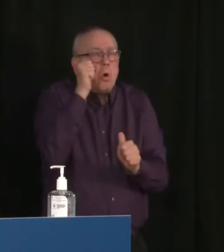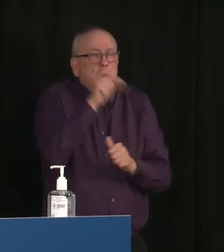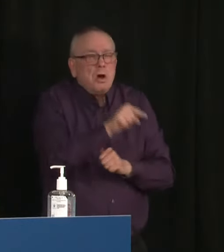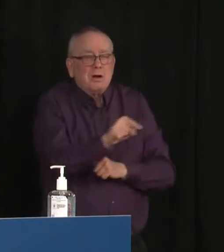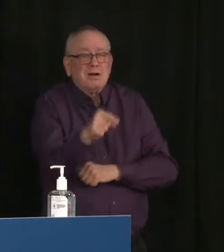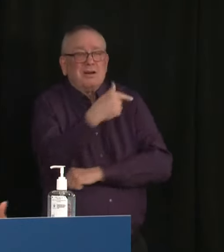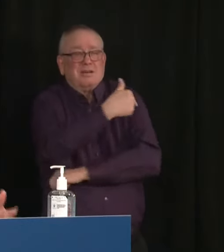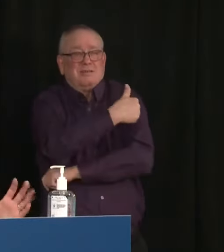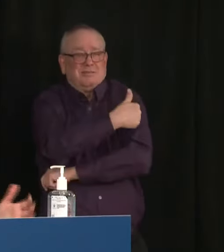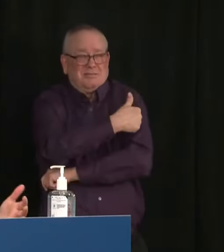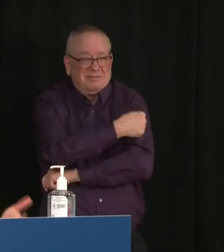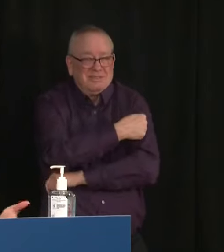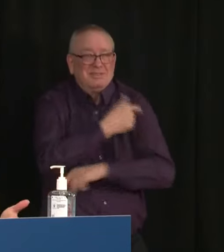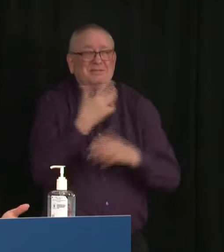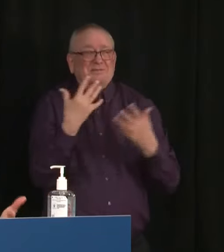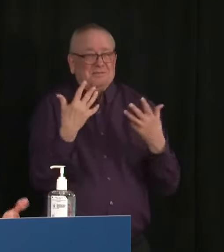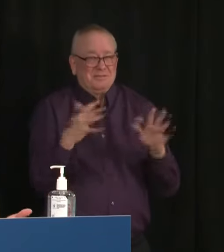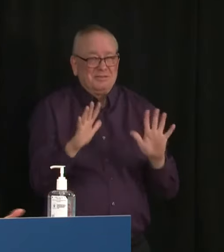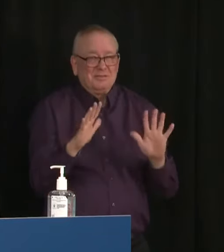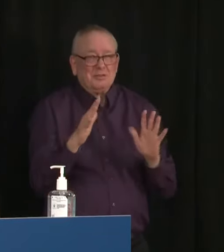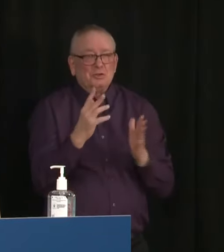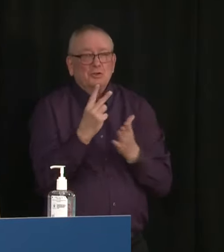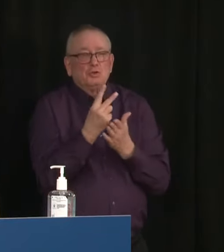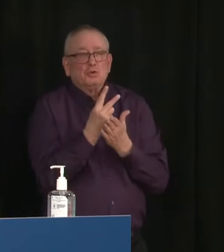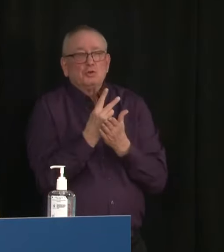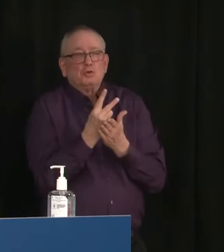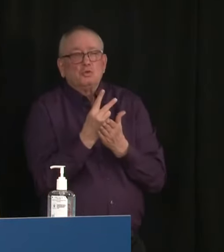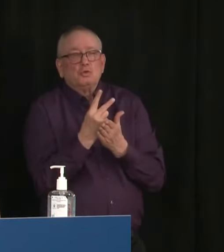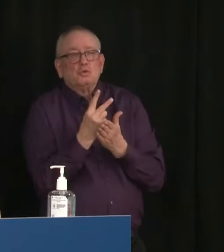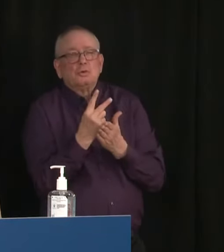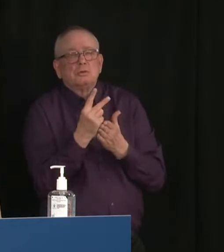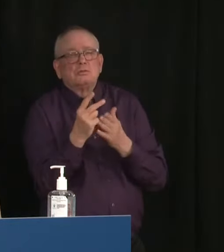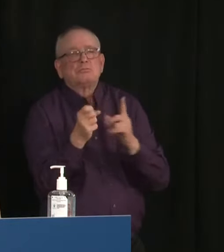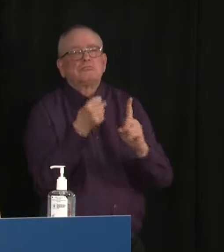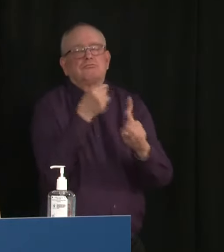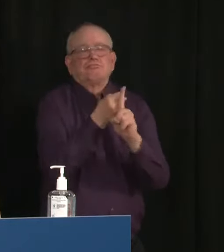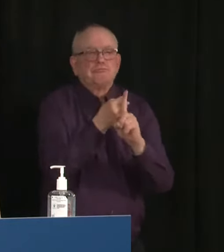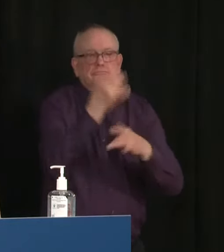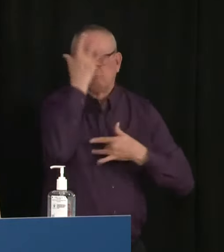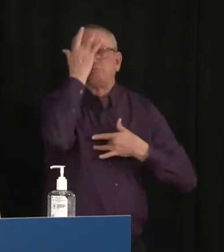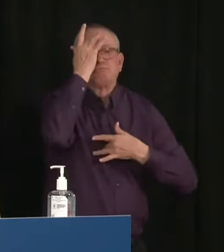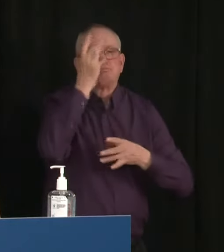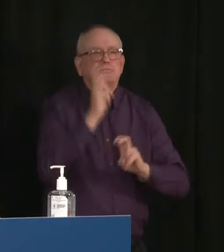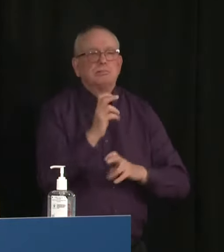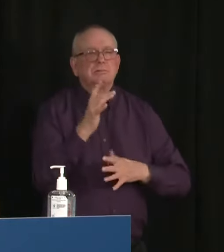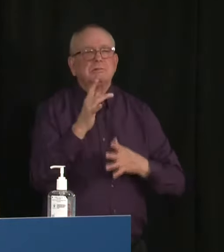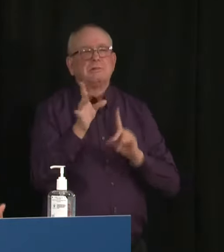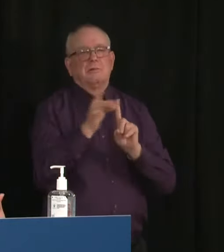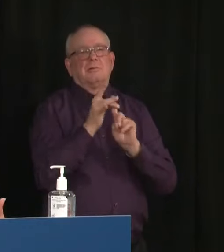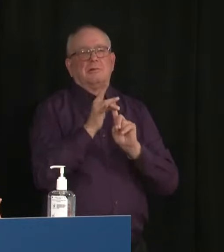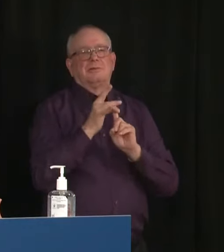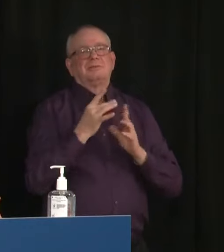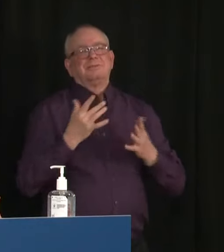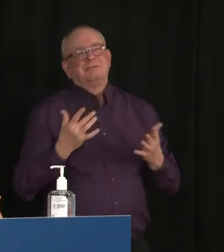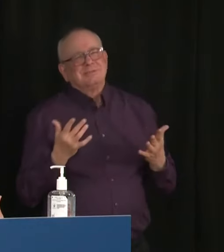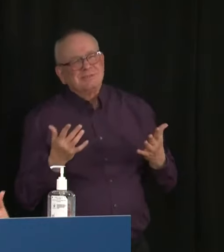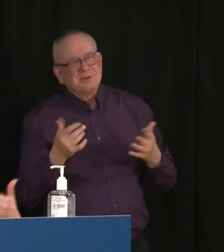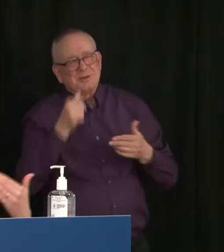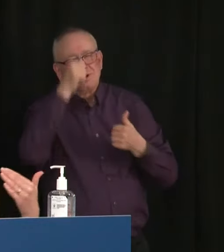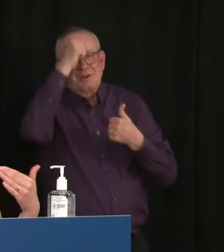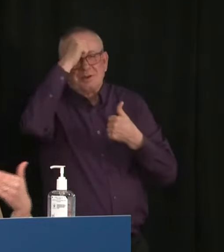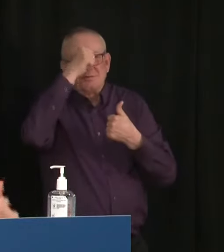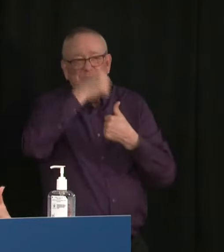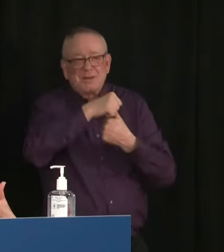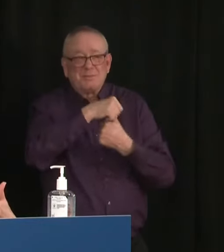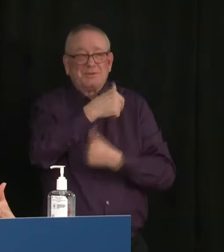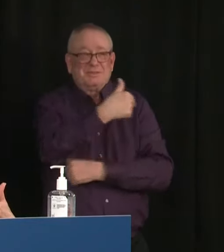are infected within the 2 weeks after they've received their dose. And it's important to remember that it does take several weeks